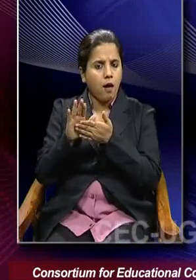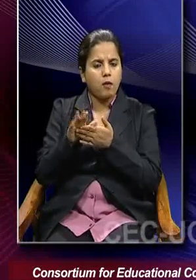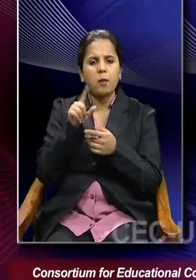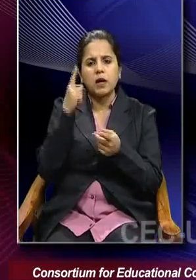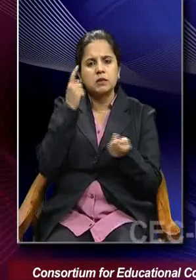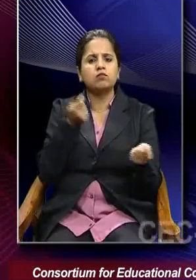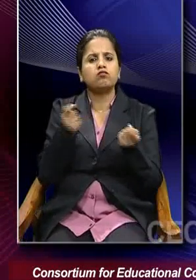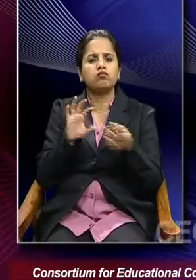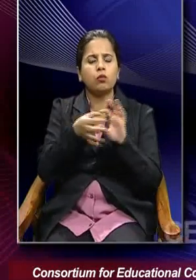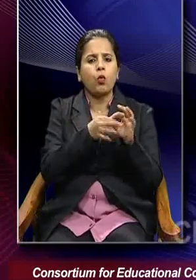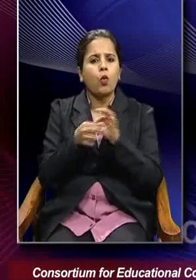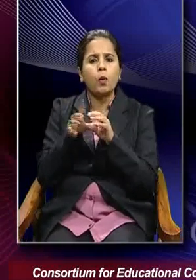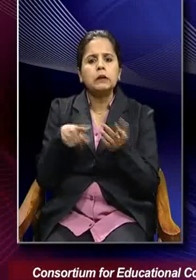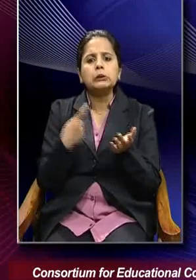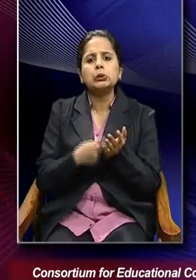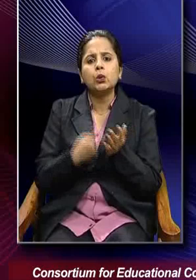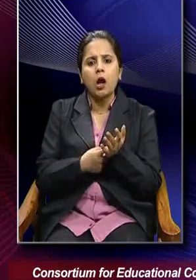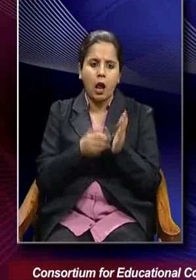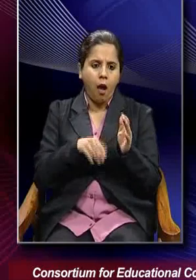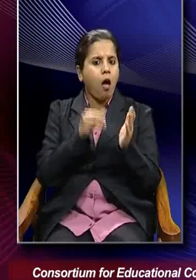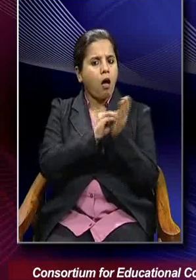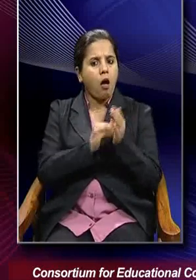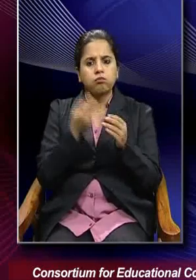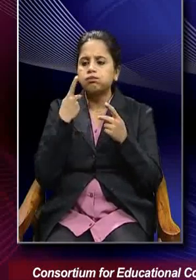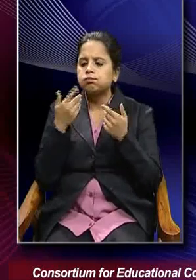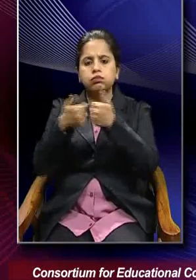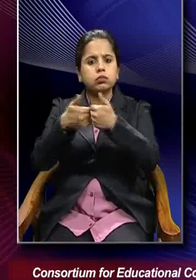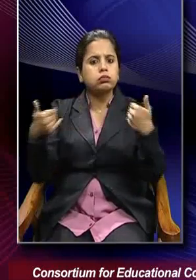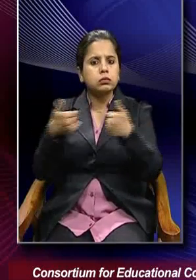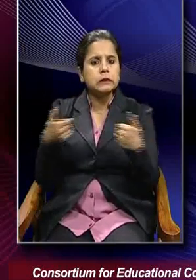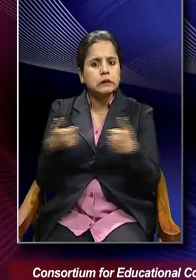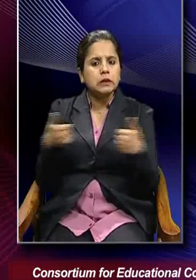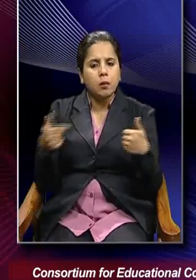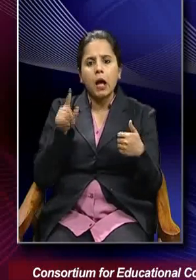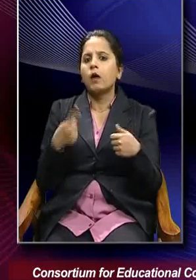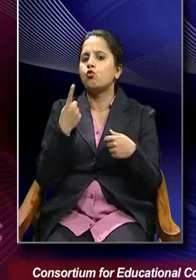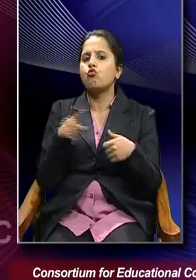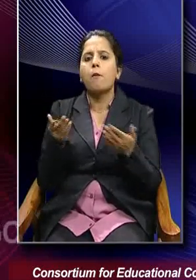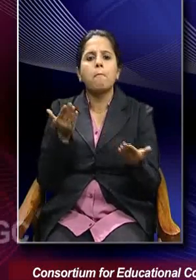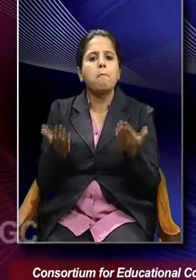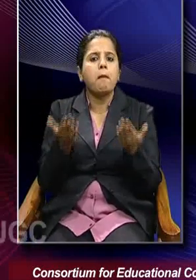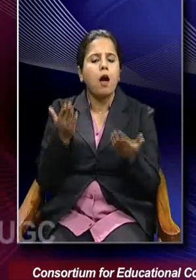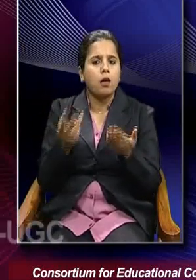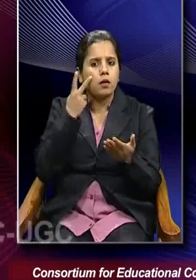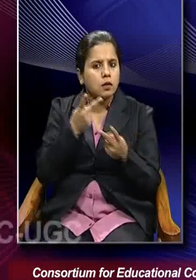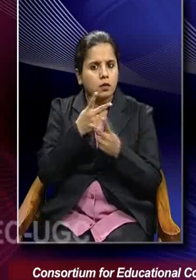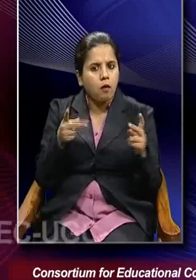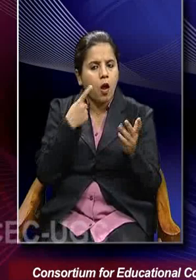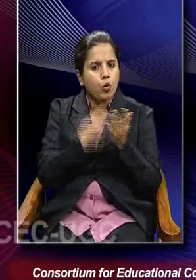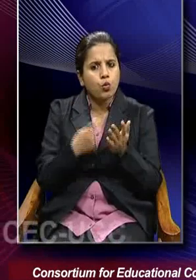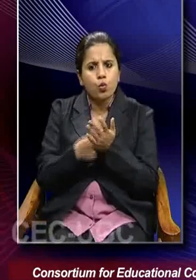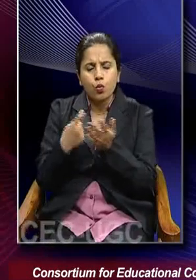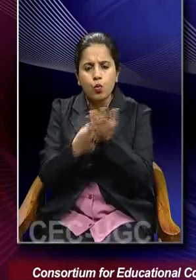the regulations. There was a need to coordinate the right balance between different set of